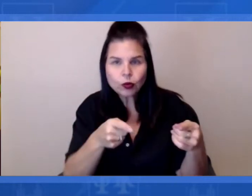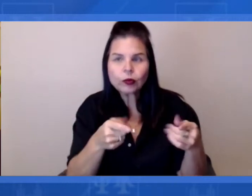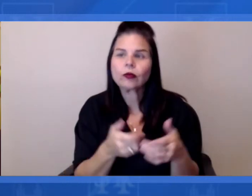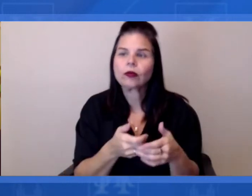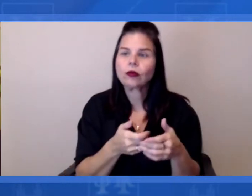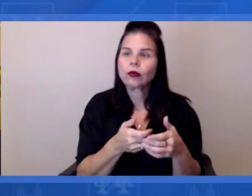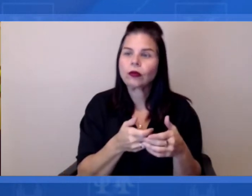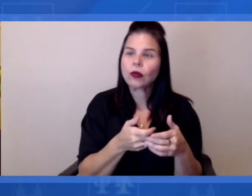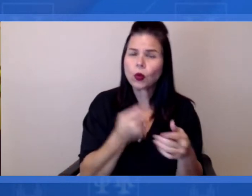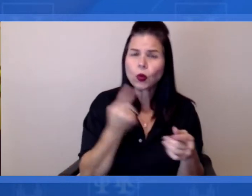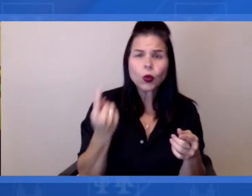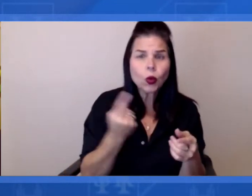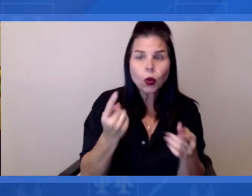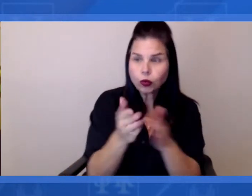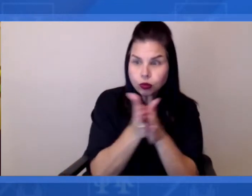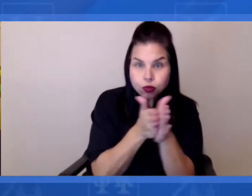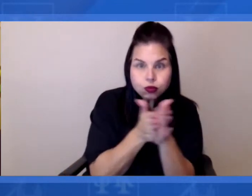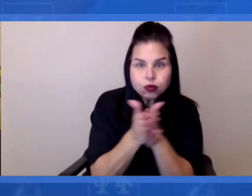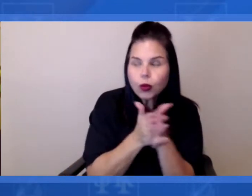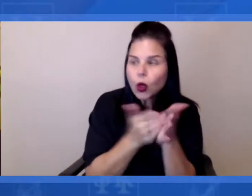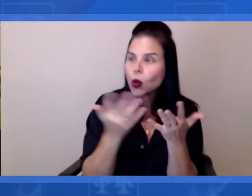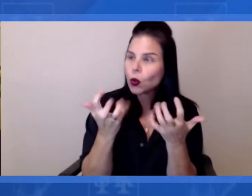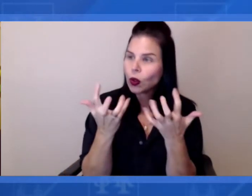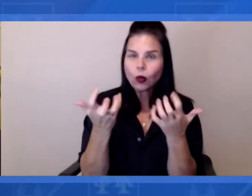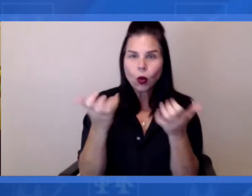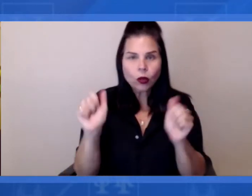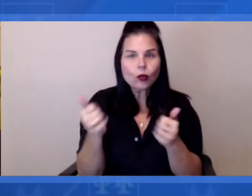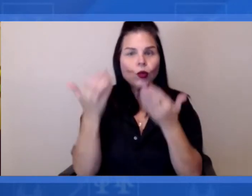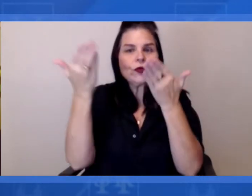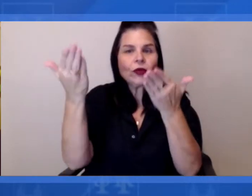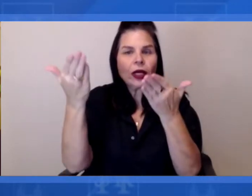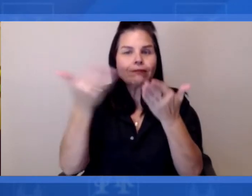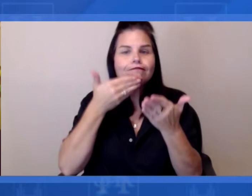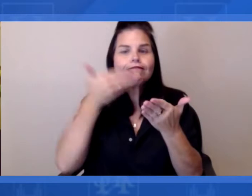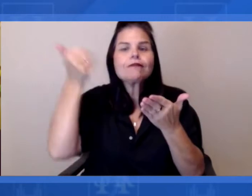is always eager to serve our community.